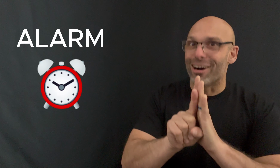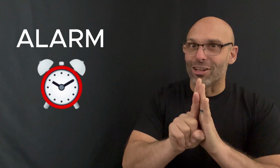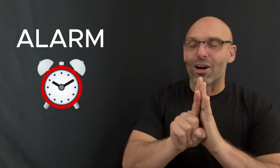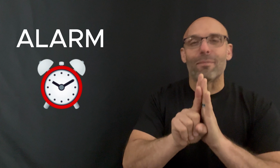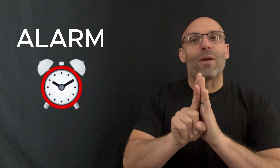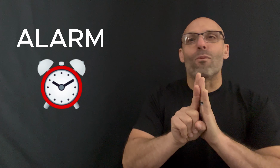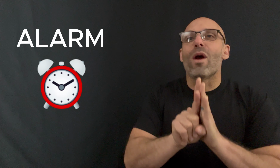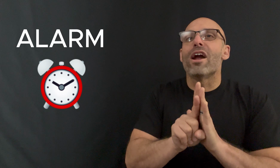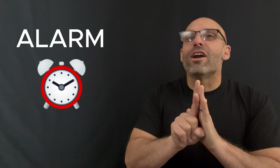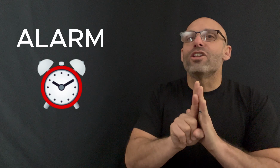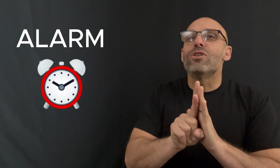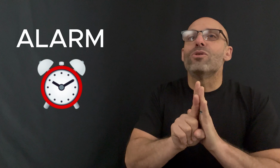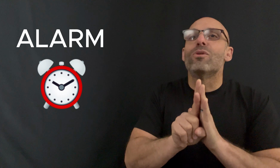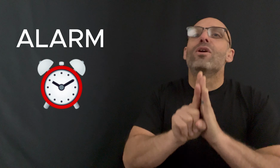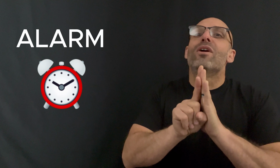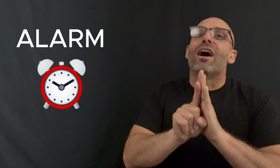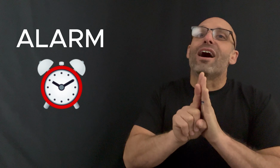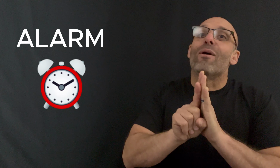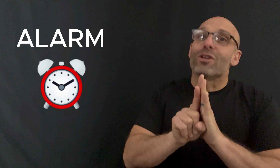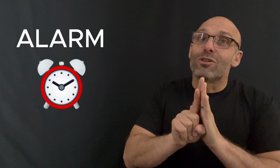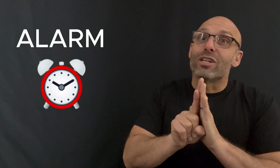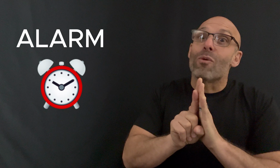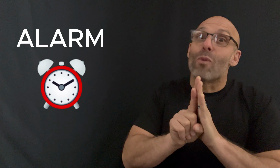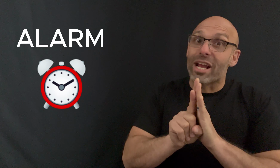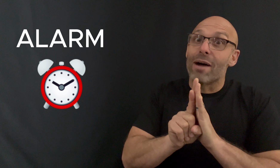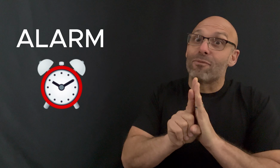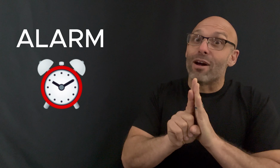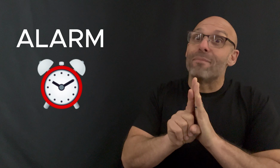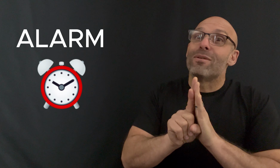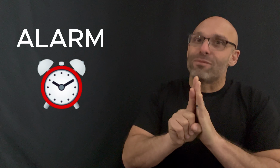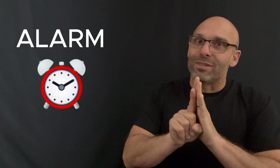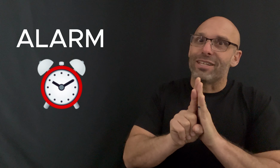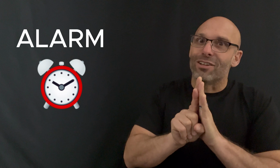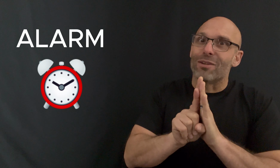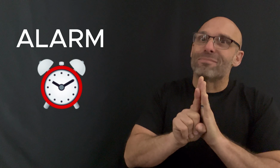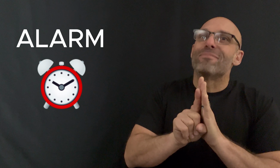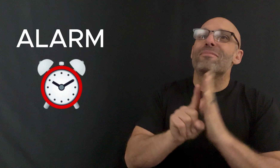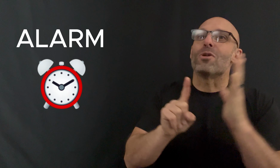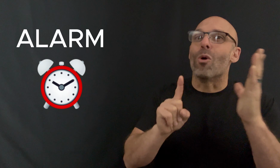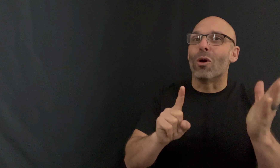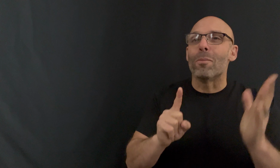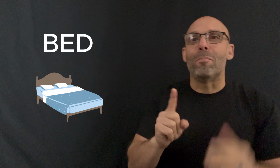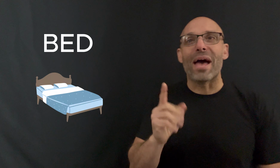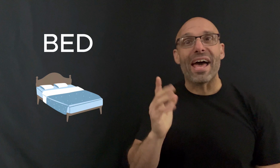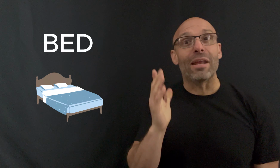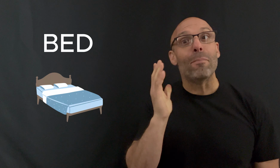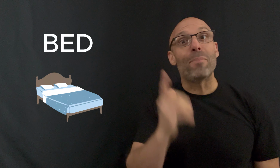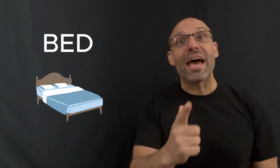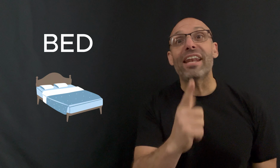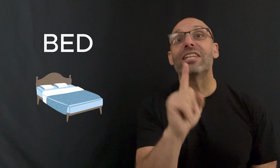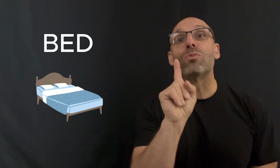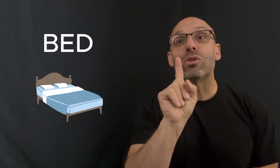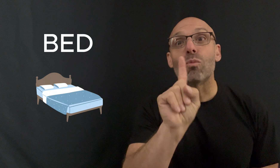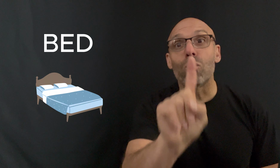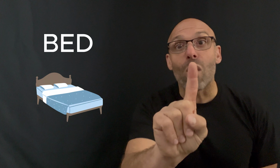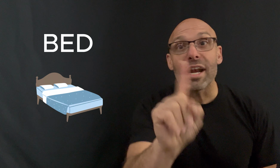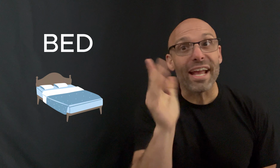Alarm. And where do you usually wake up from with the alarm? Your bed. Bed is with one